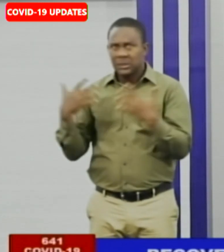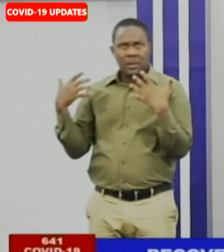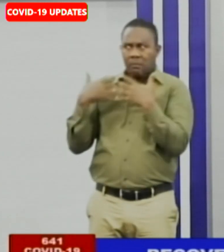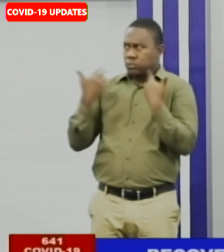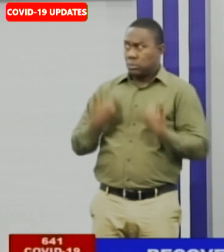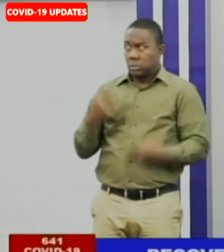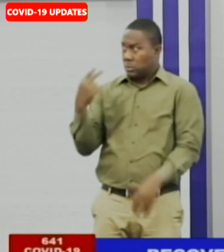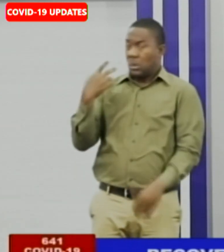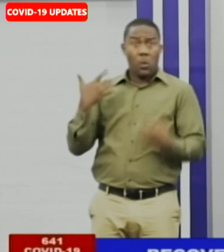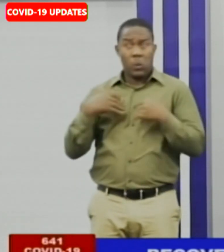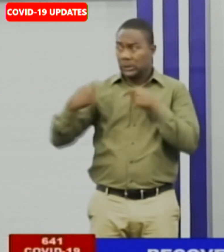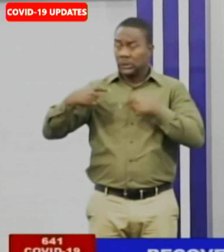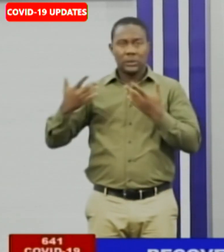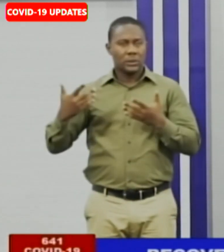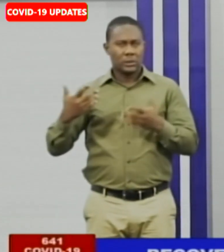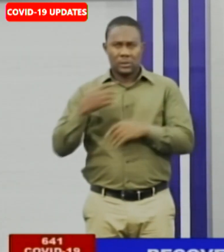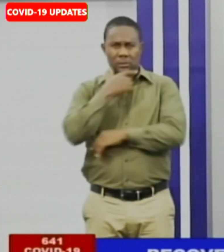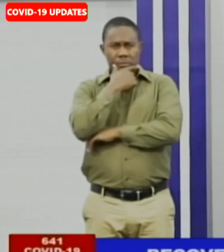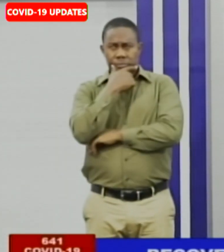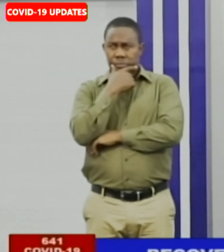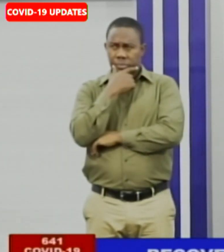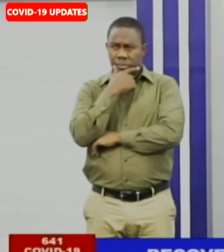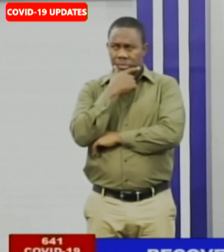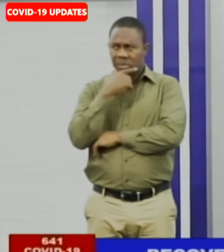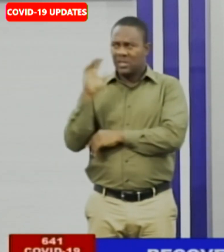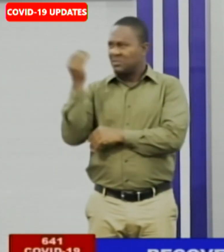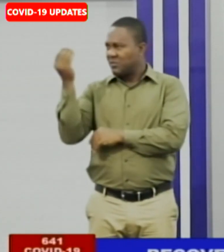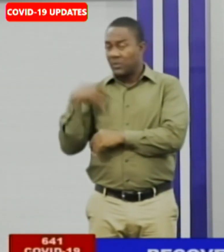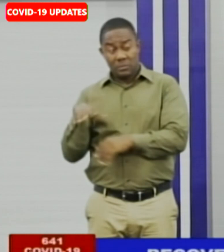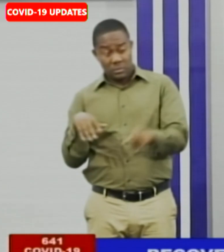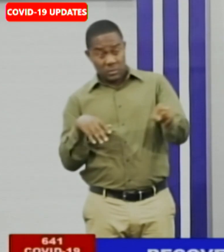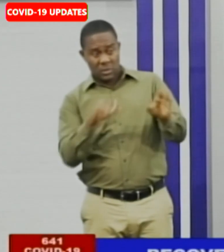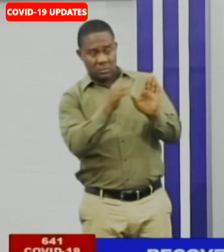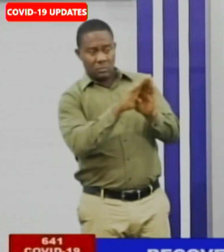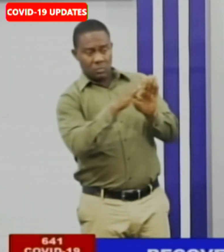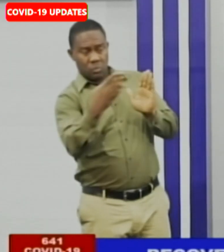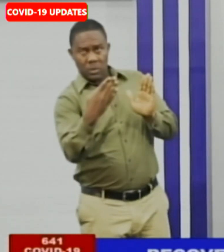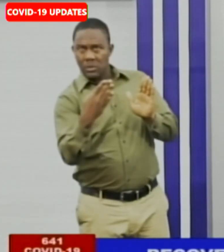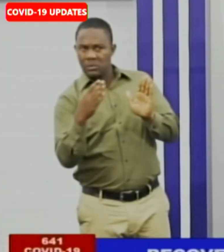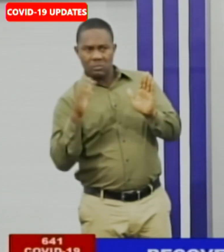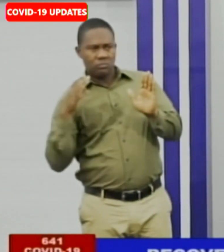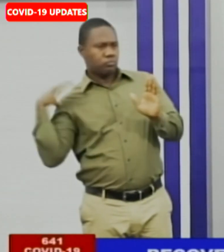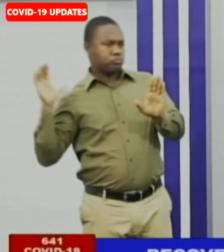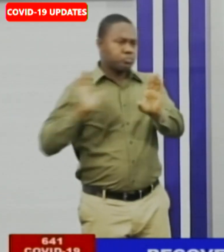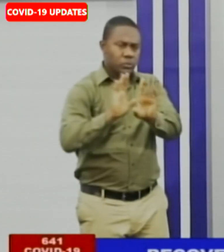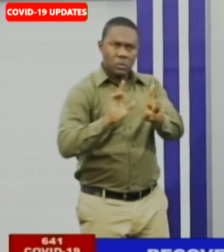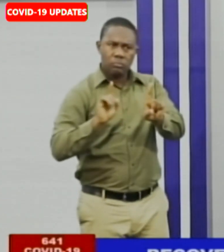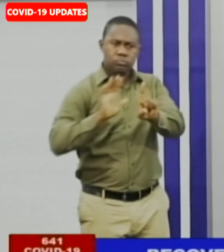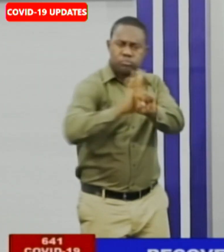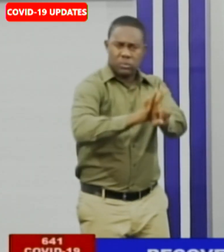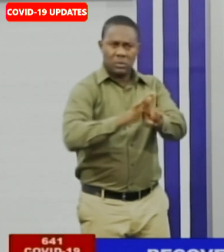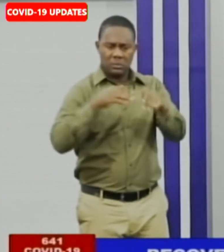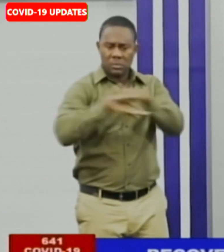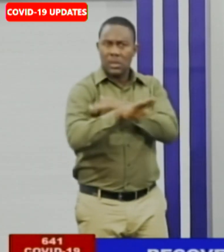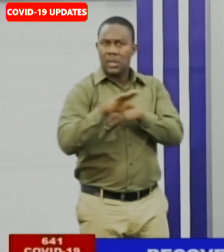behold, what I said, Fred, this is your room. They just opened the room, and I was pushed into the room. I was asked to enter into the